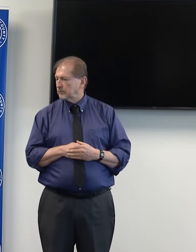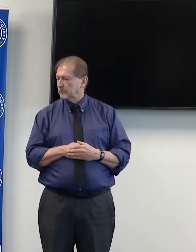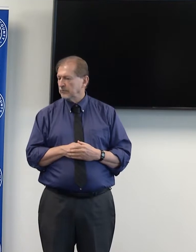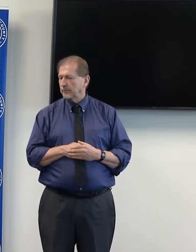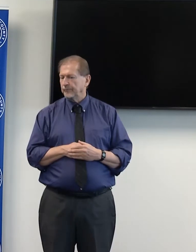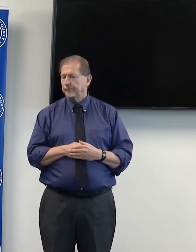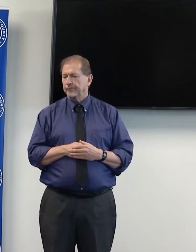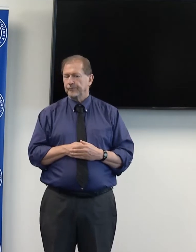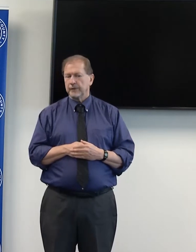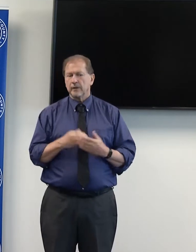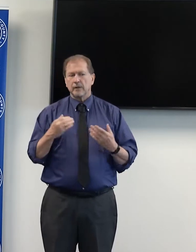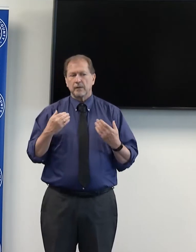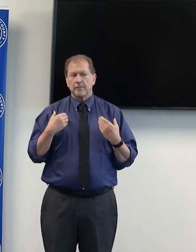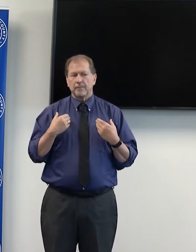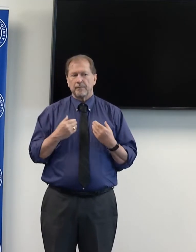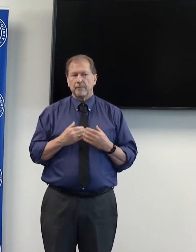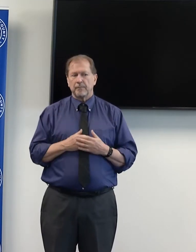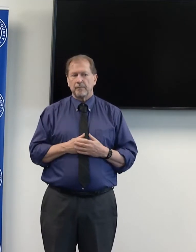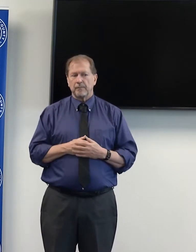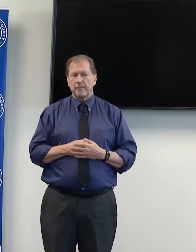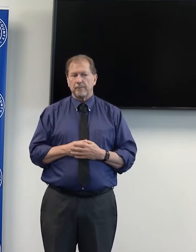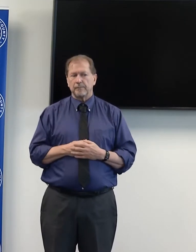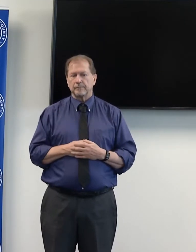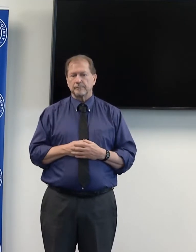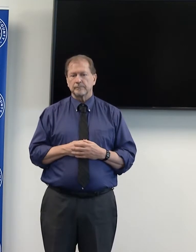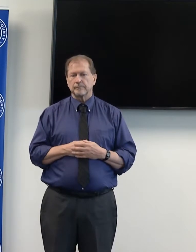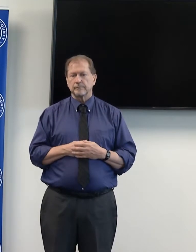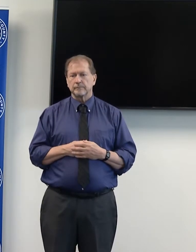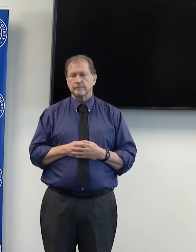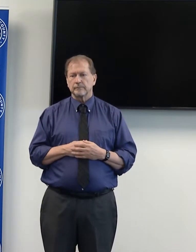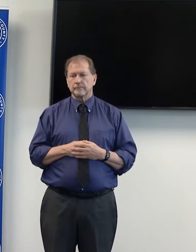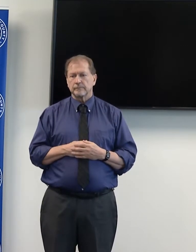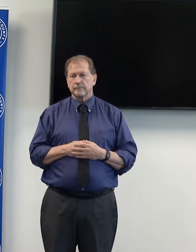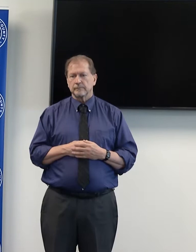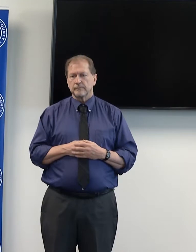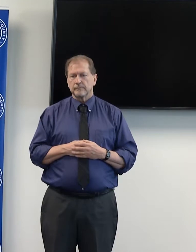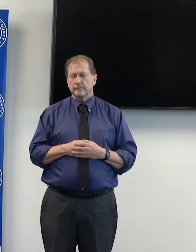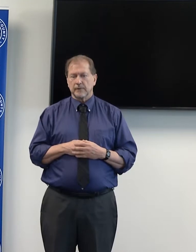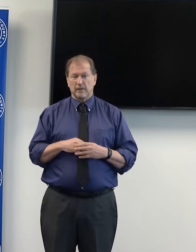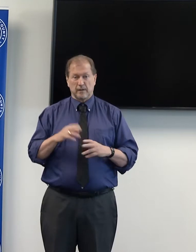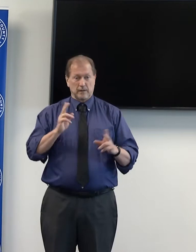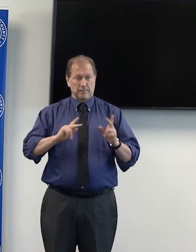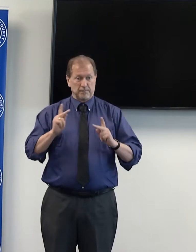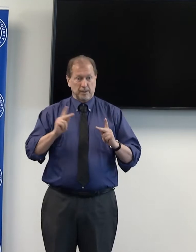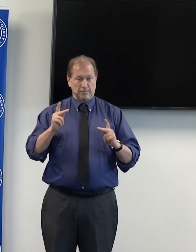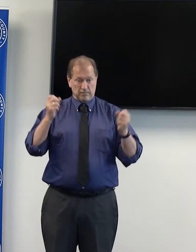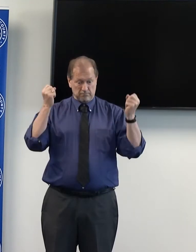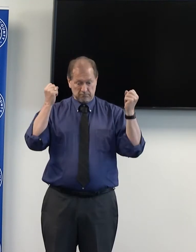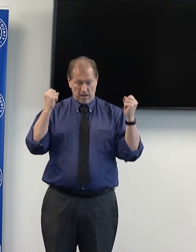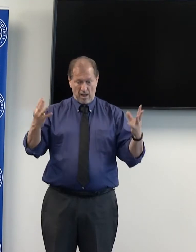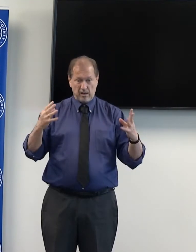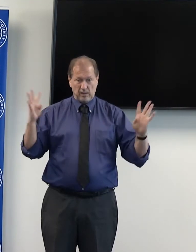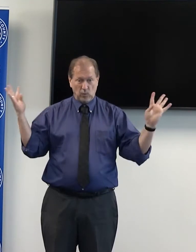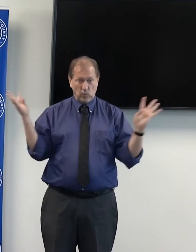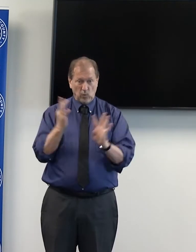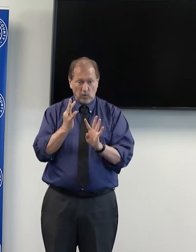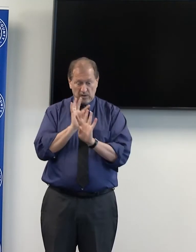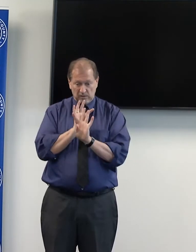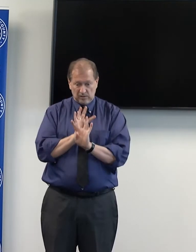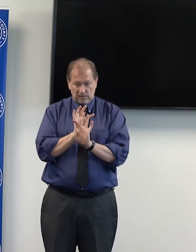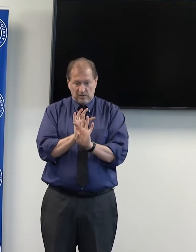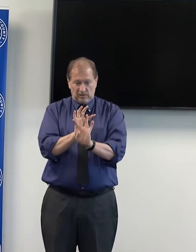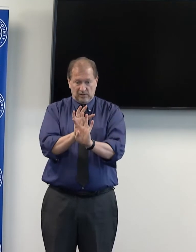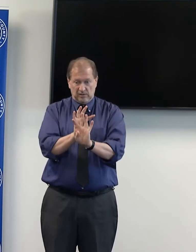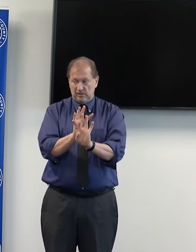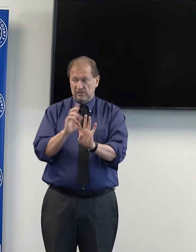or your public health officials about a spike in COVID cases, considering the numbers of people who were out over the weekend? And is there anything the